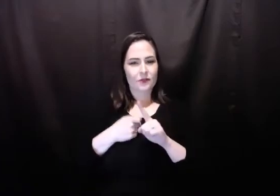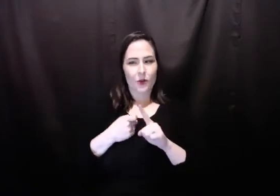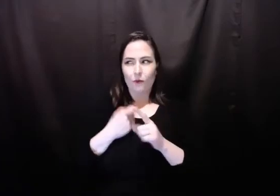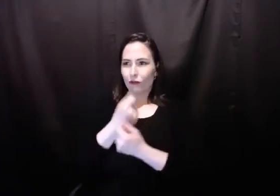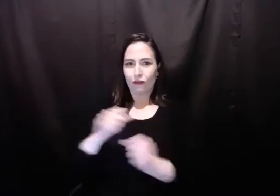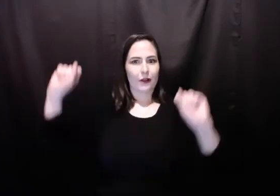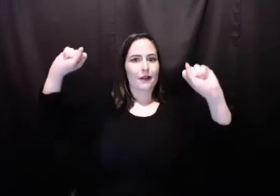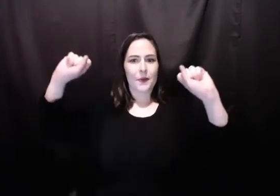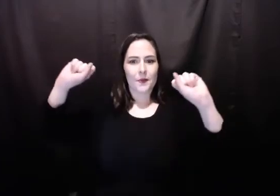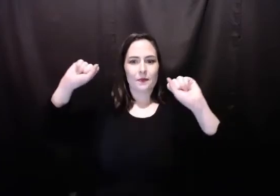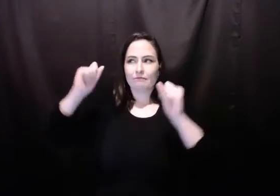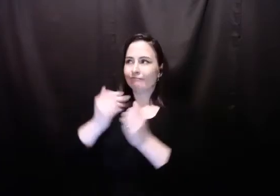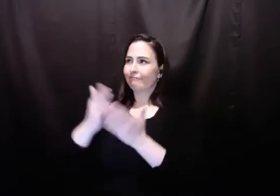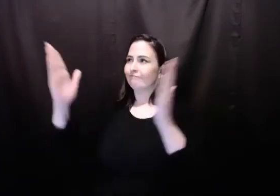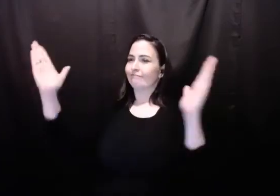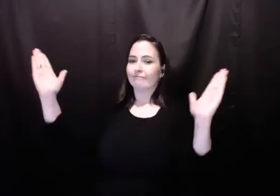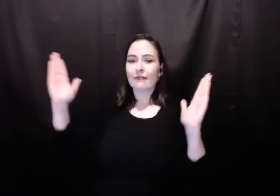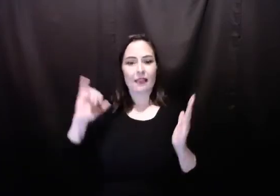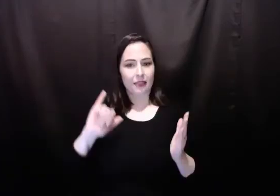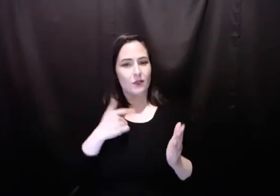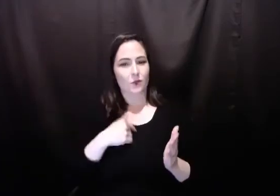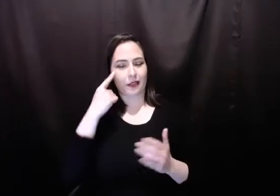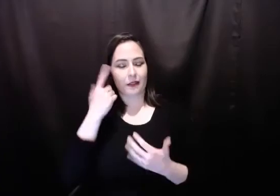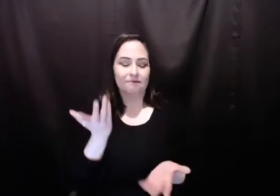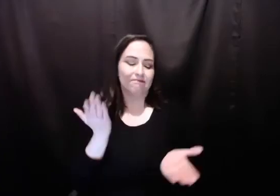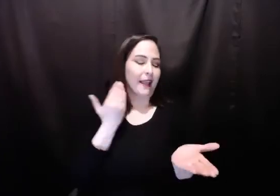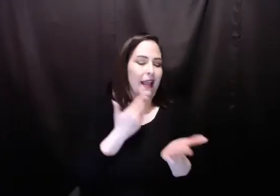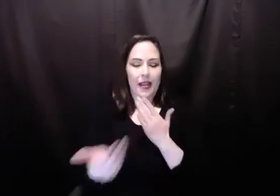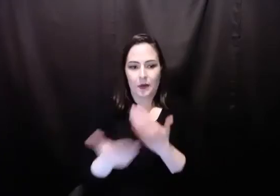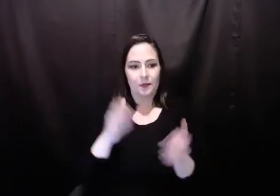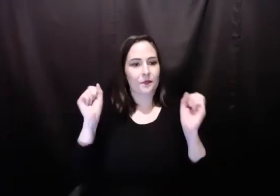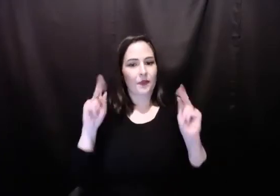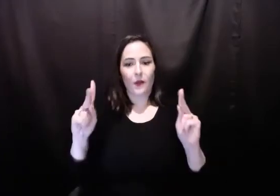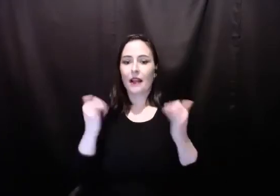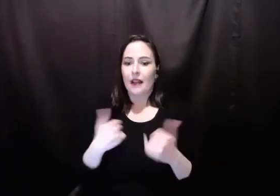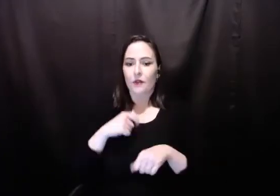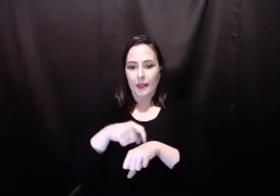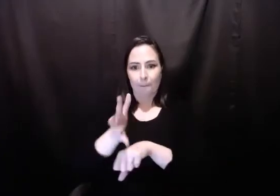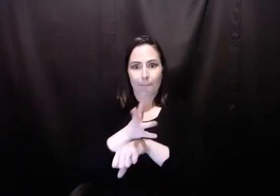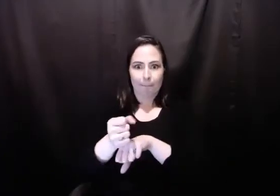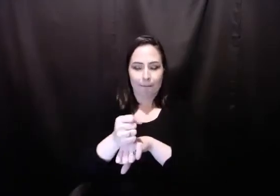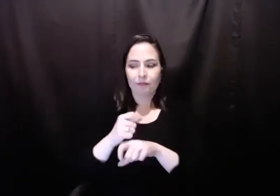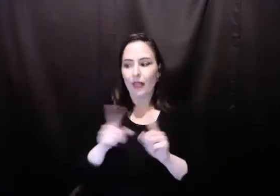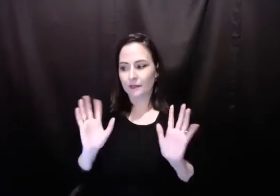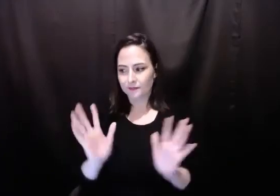time. So, so the beauty about Al-Anon is that it invited me, I like that